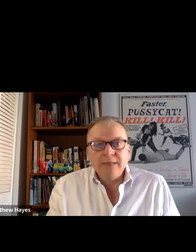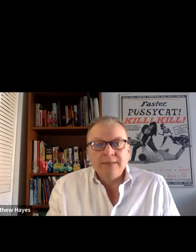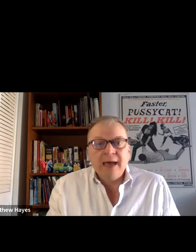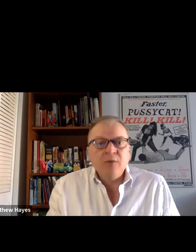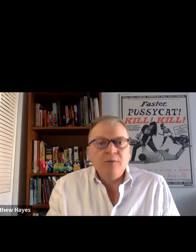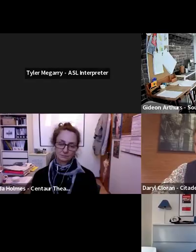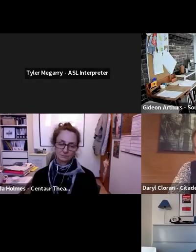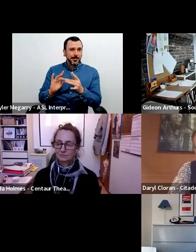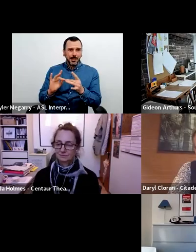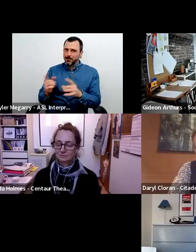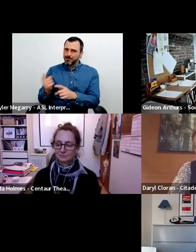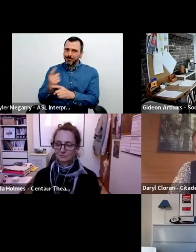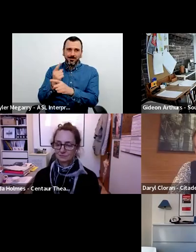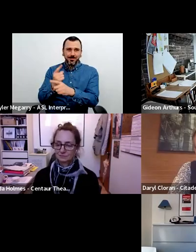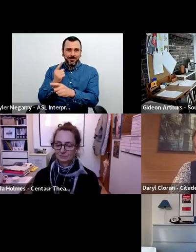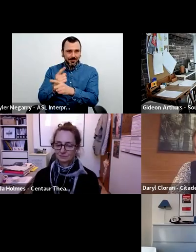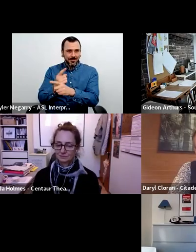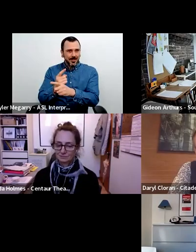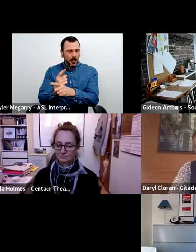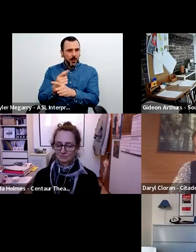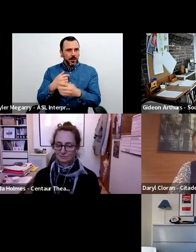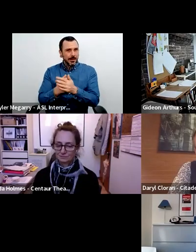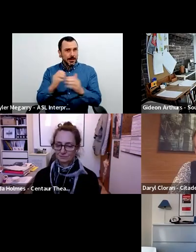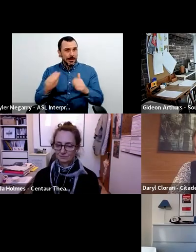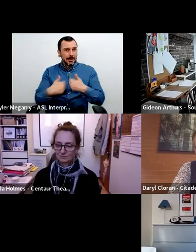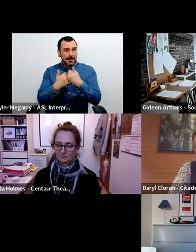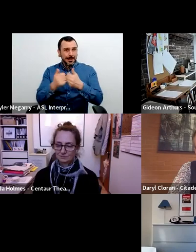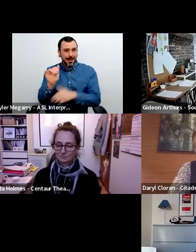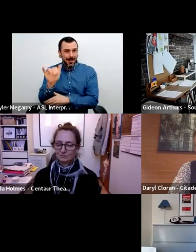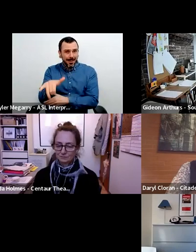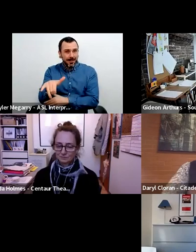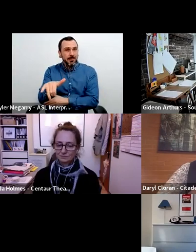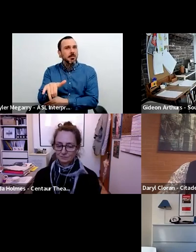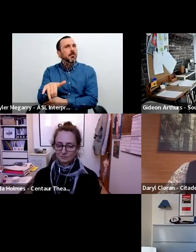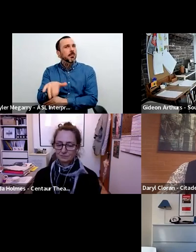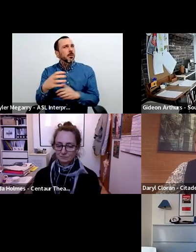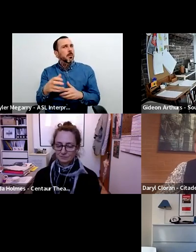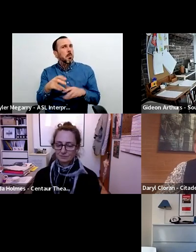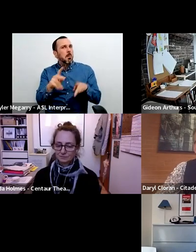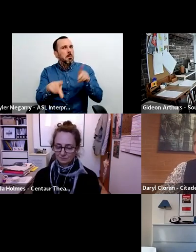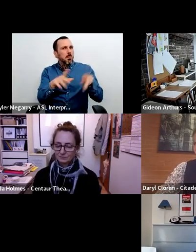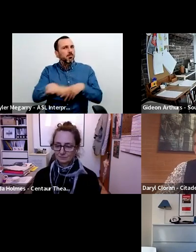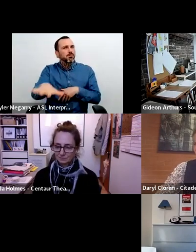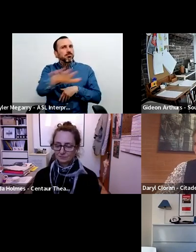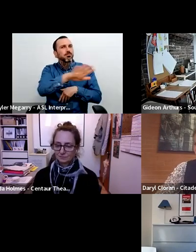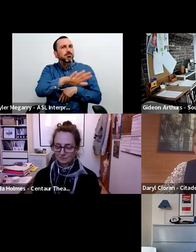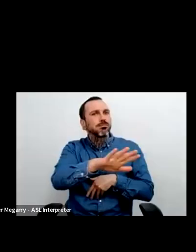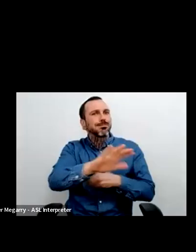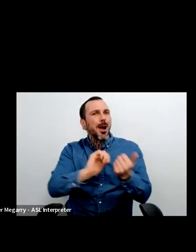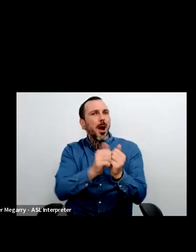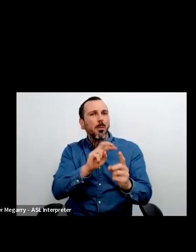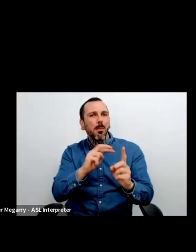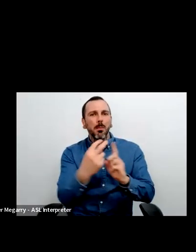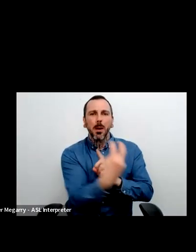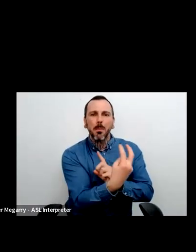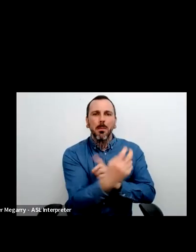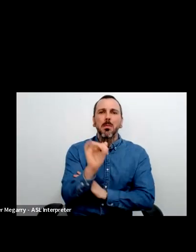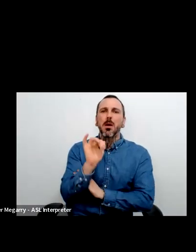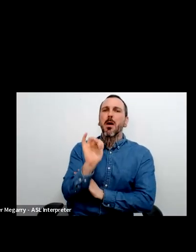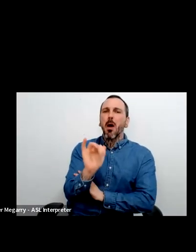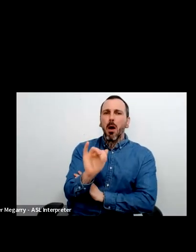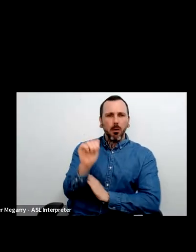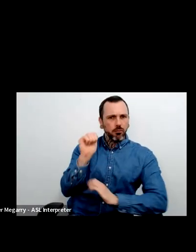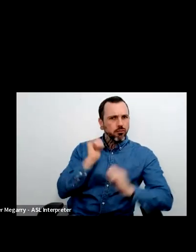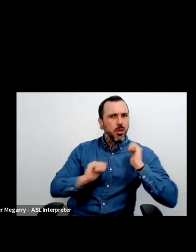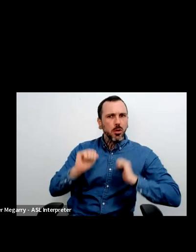to win, is how do we make people see theater as being something really that they would just naturally, like, let's go and